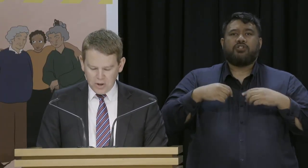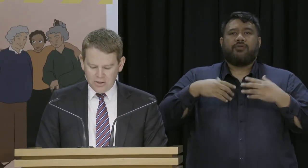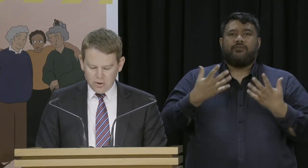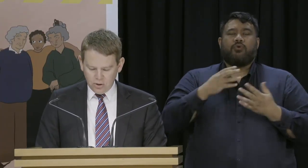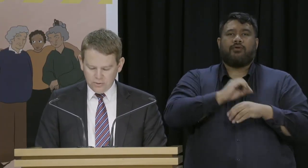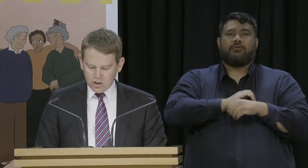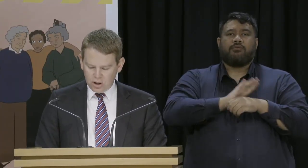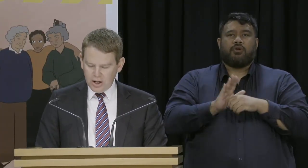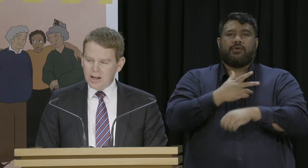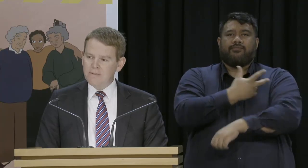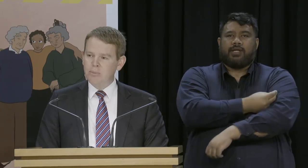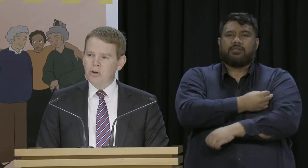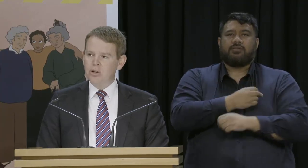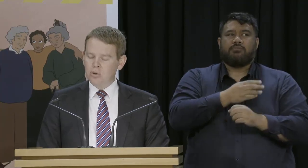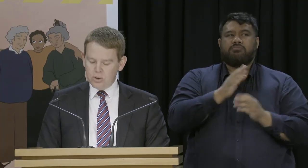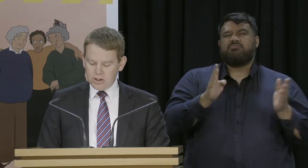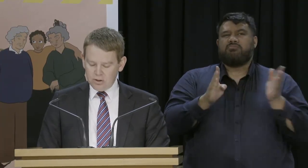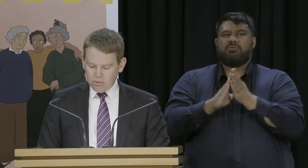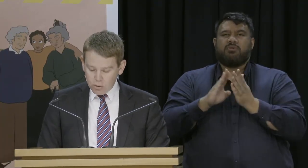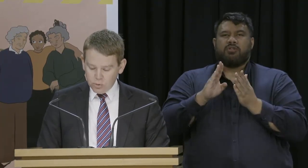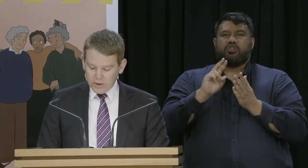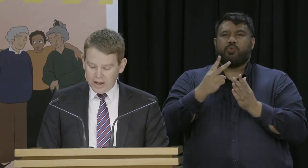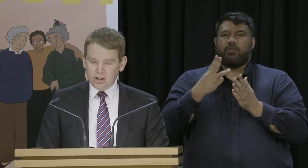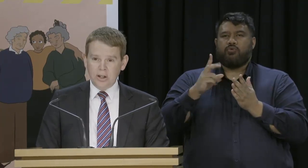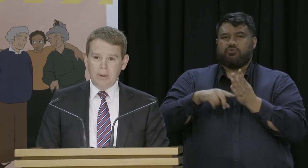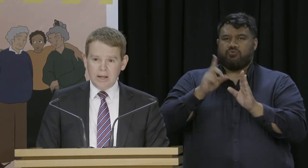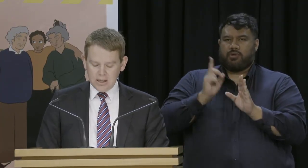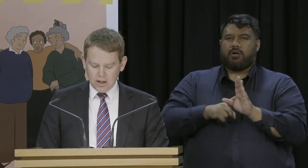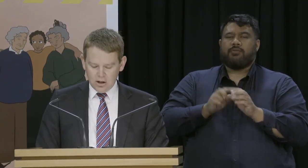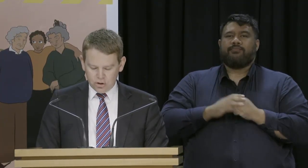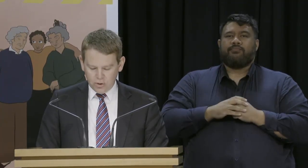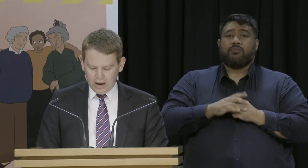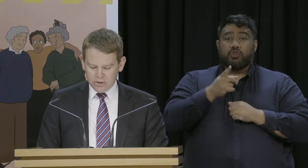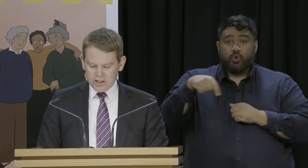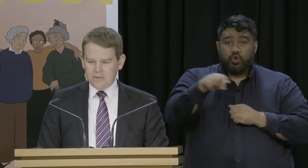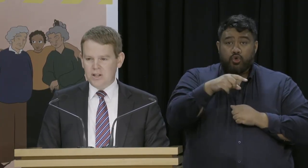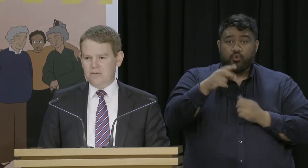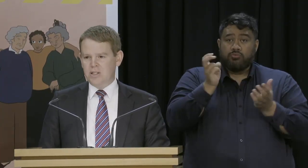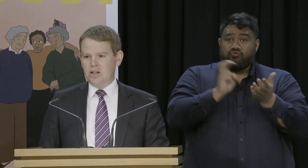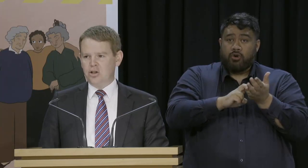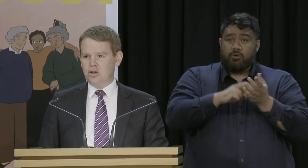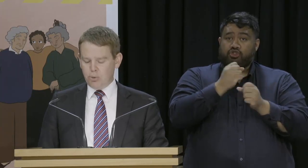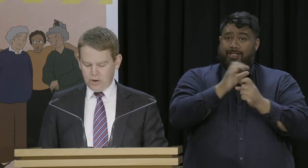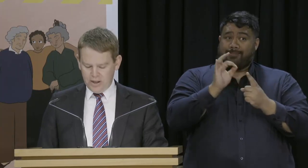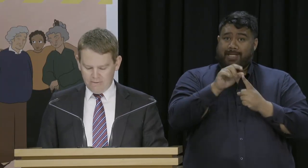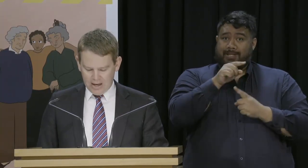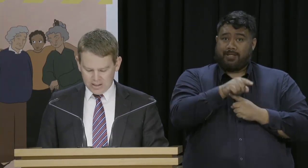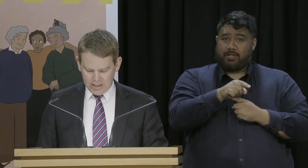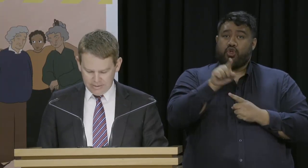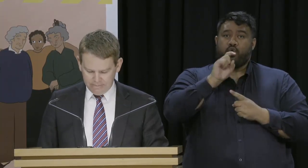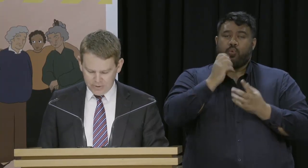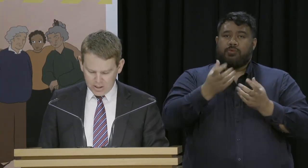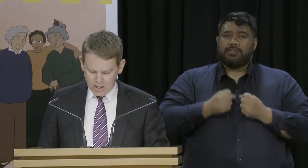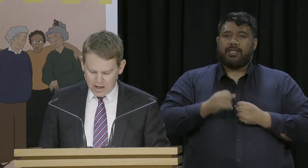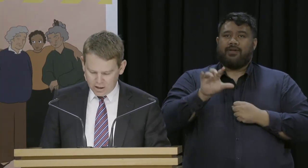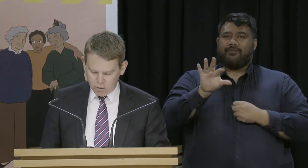the 23rd of July, everybody who is enrolled with a GP should have received an invitation to book their